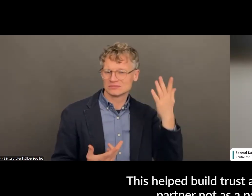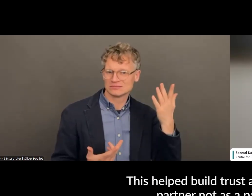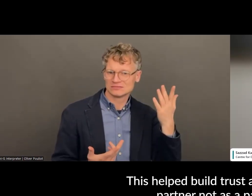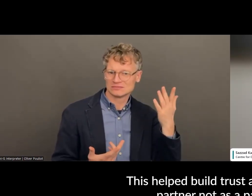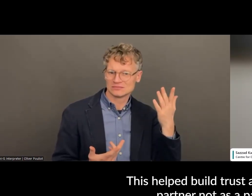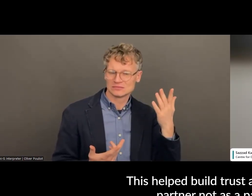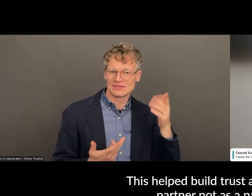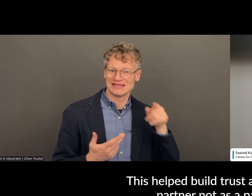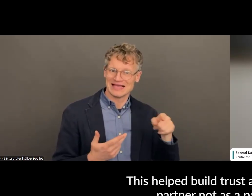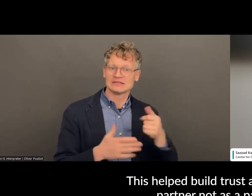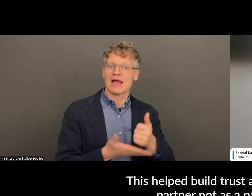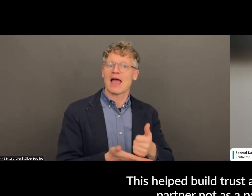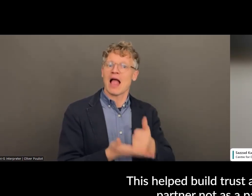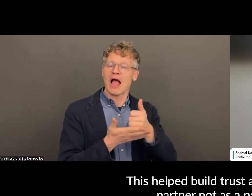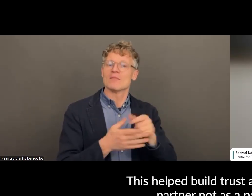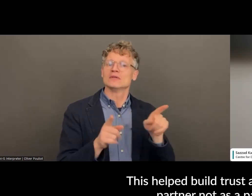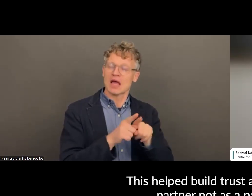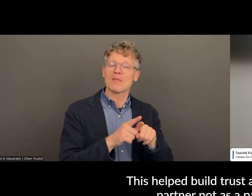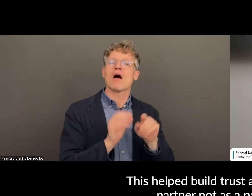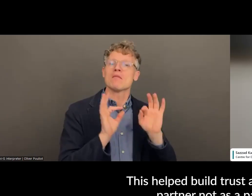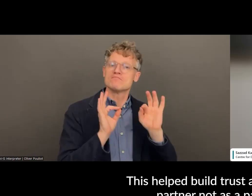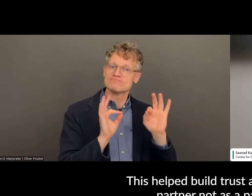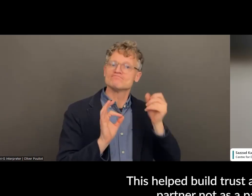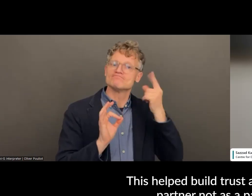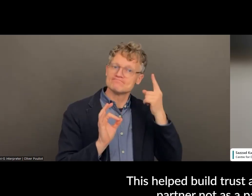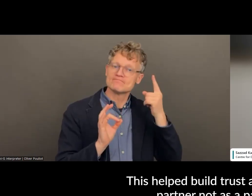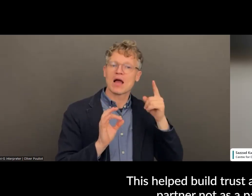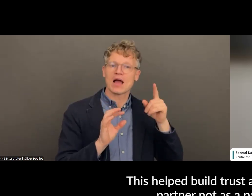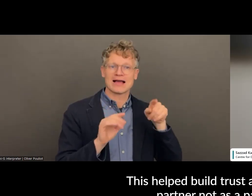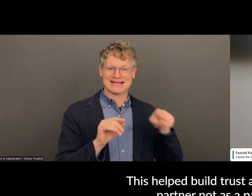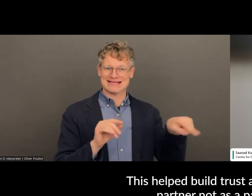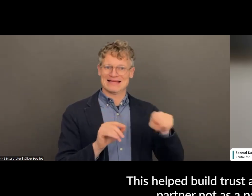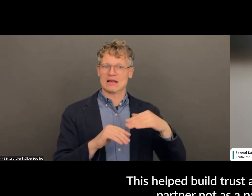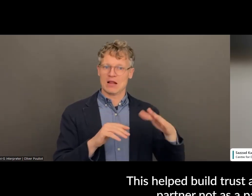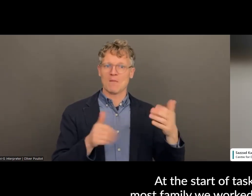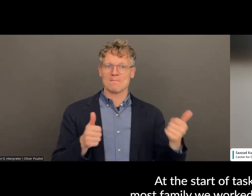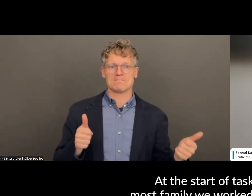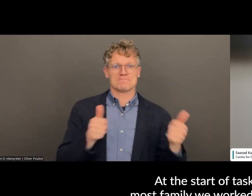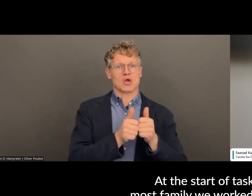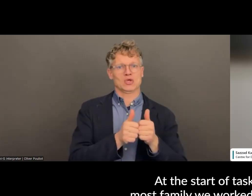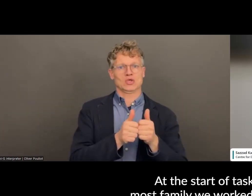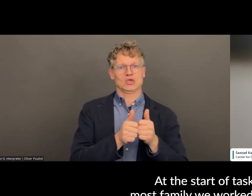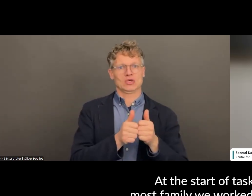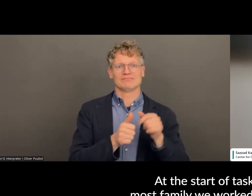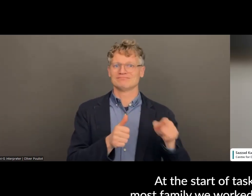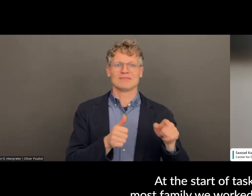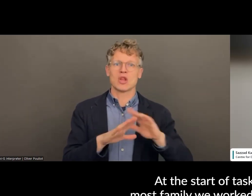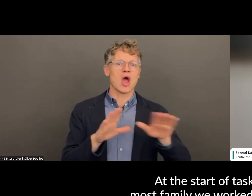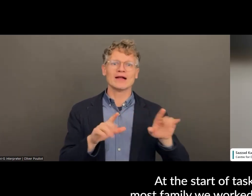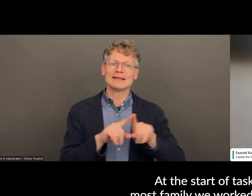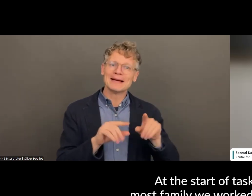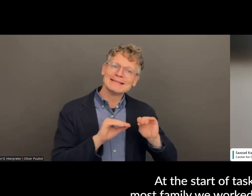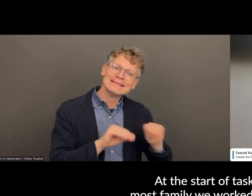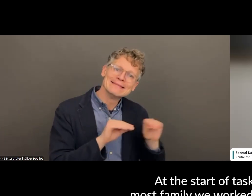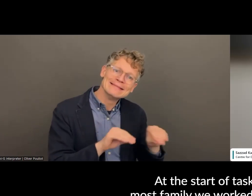trust and them asked to partner on the, not as a participants. At the start